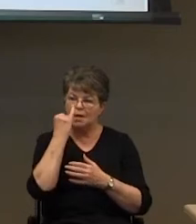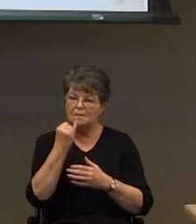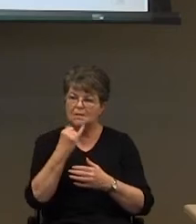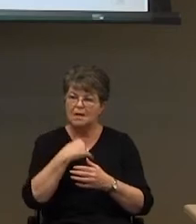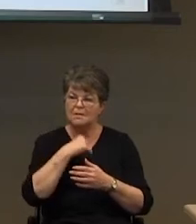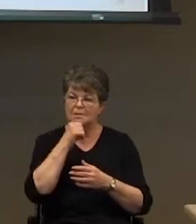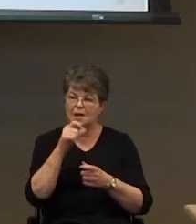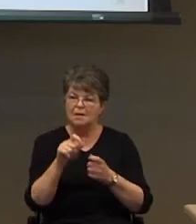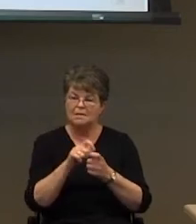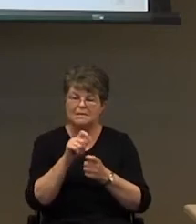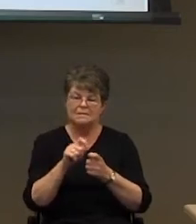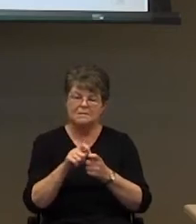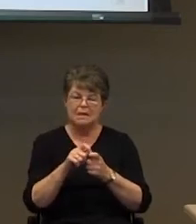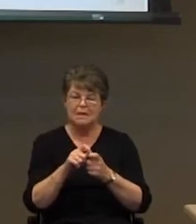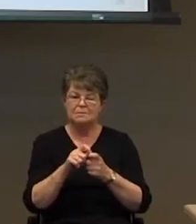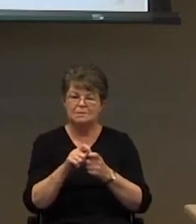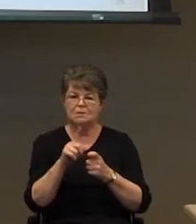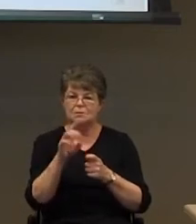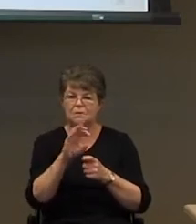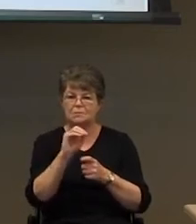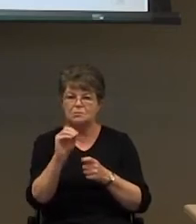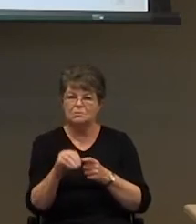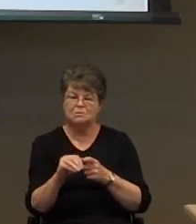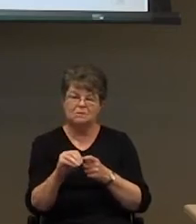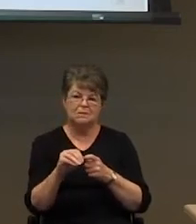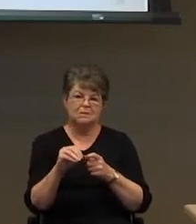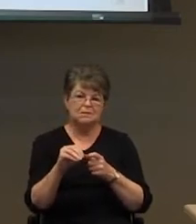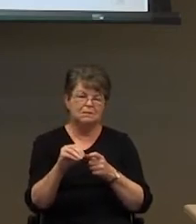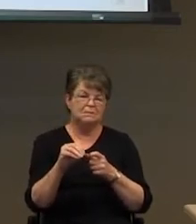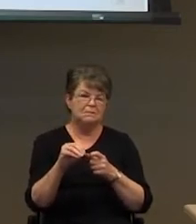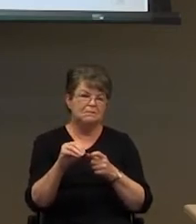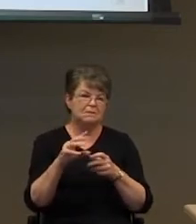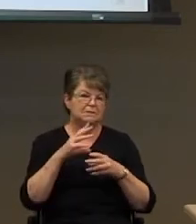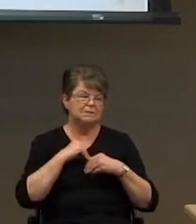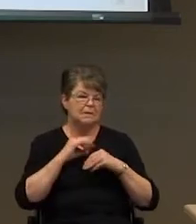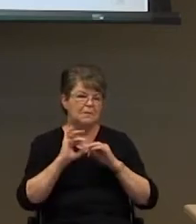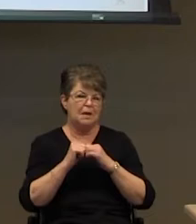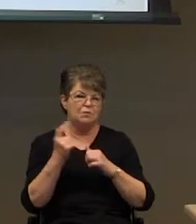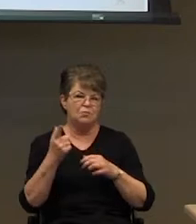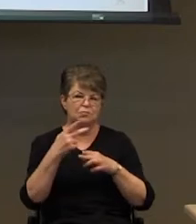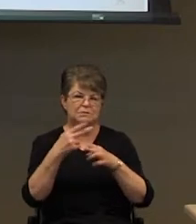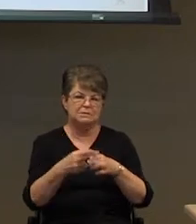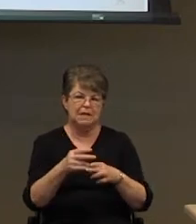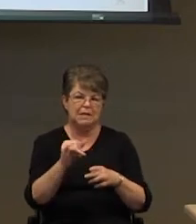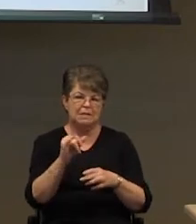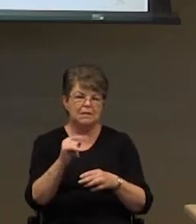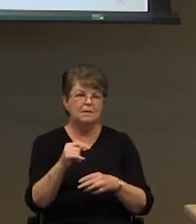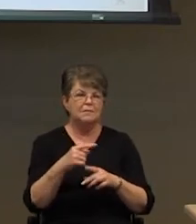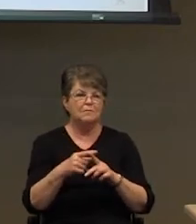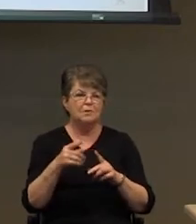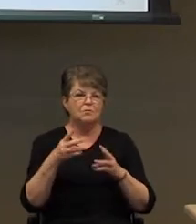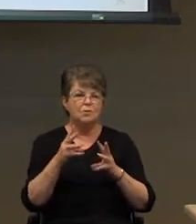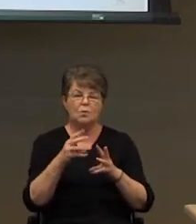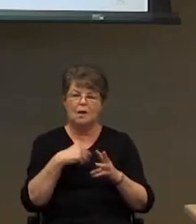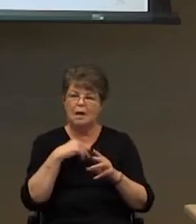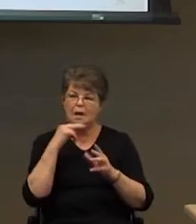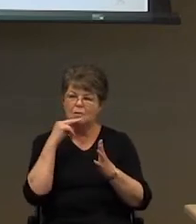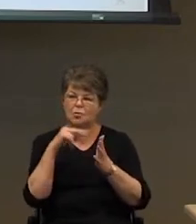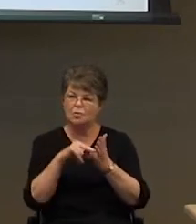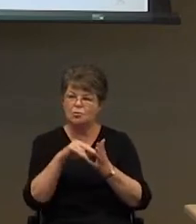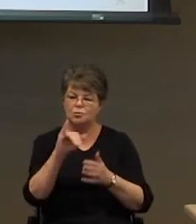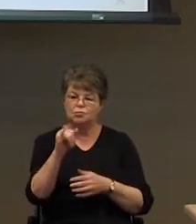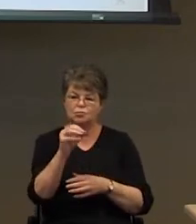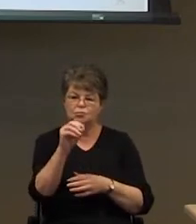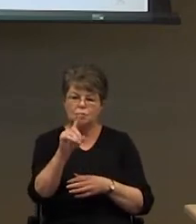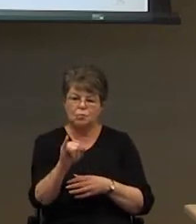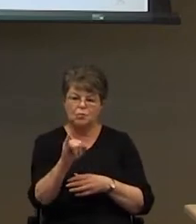not exactly sold on exactly how you had it stated. The way I look at it, Jody's a real